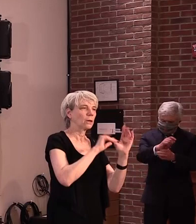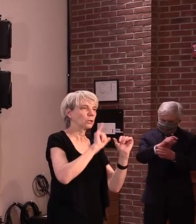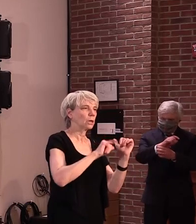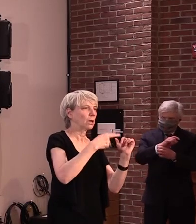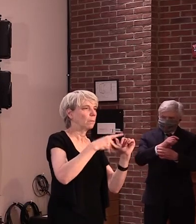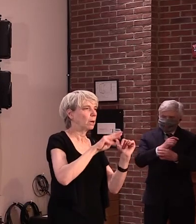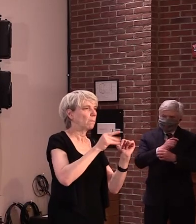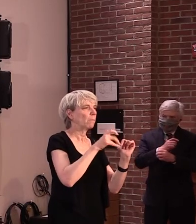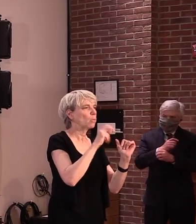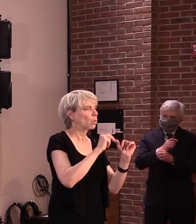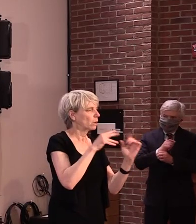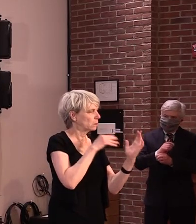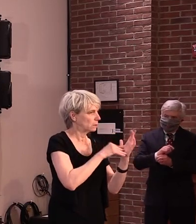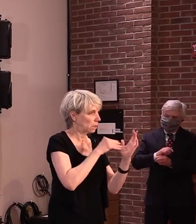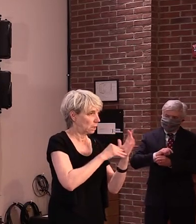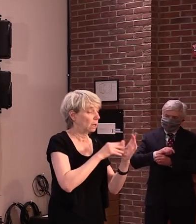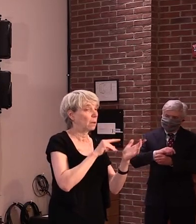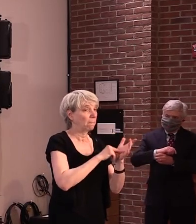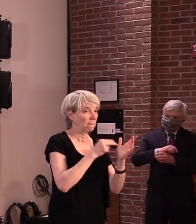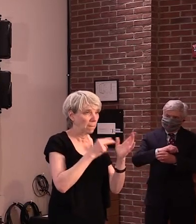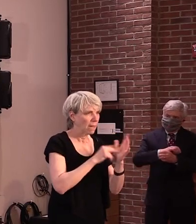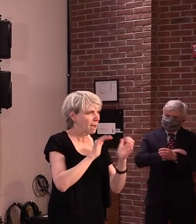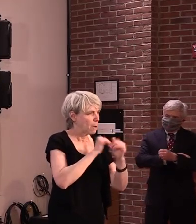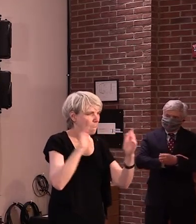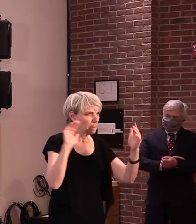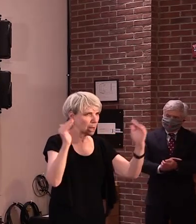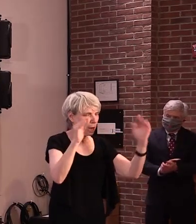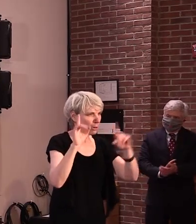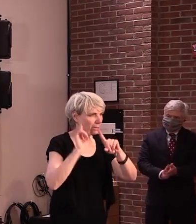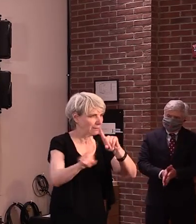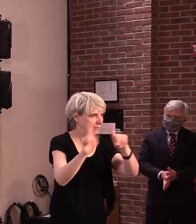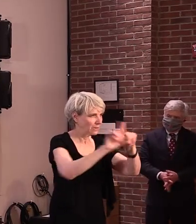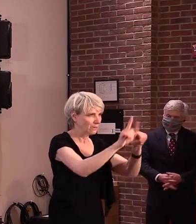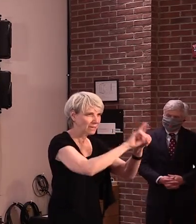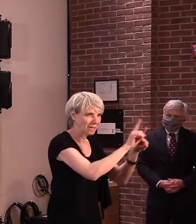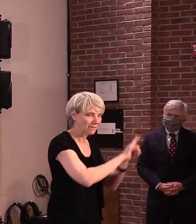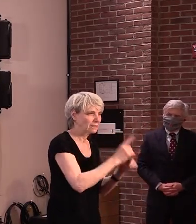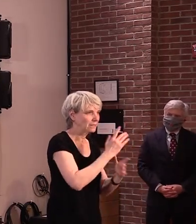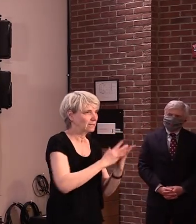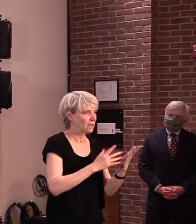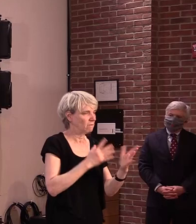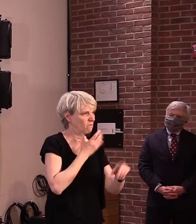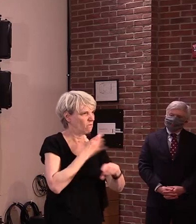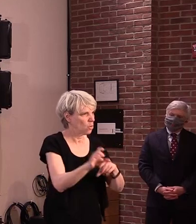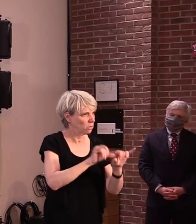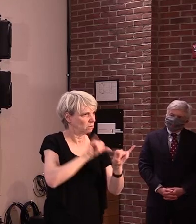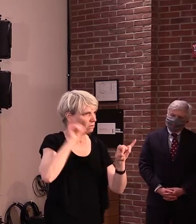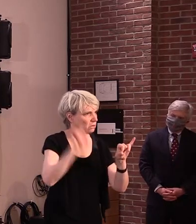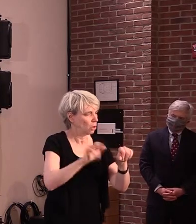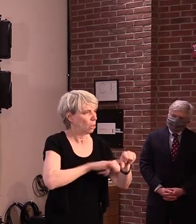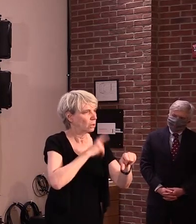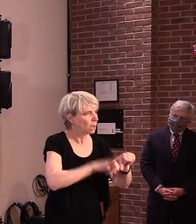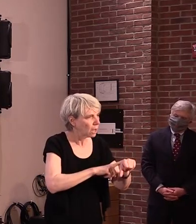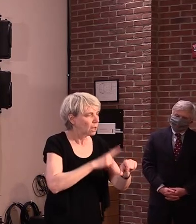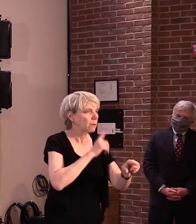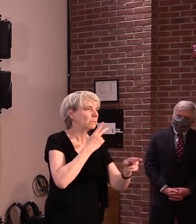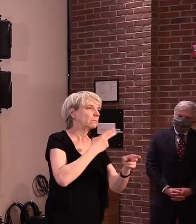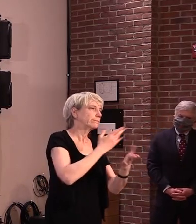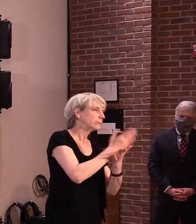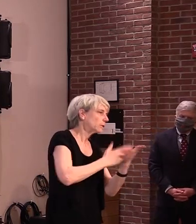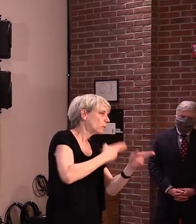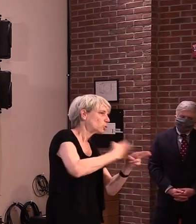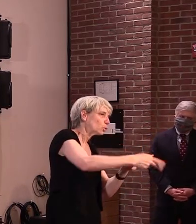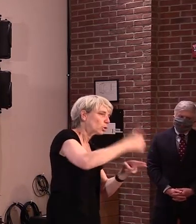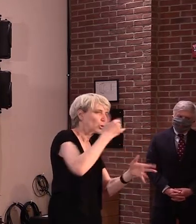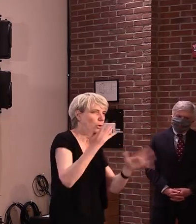see the impact it had on all of these epidemiologic indicators that Commissioner Pichak and I have talked about at numerous